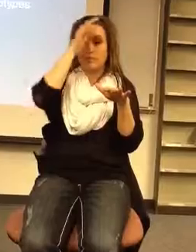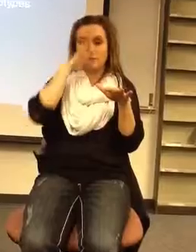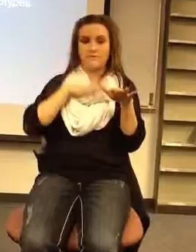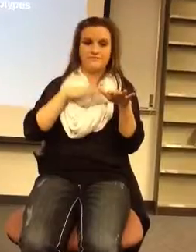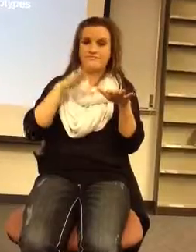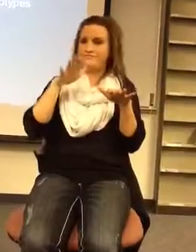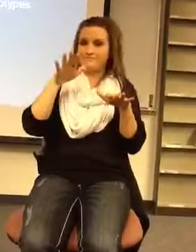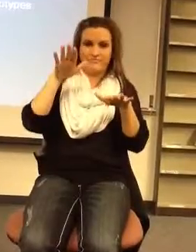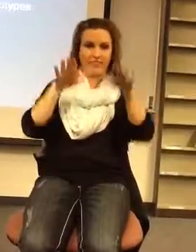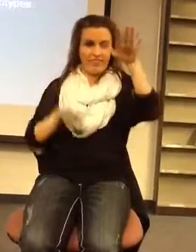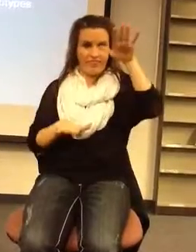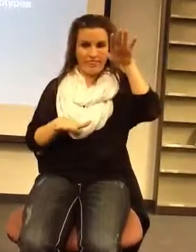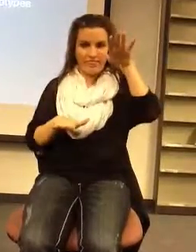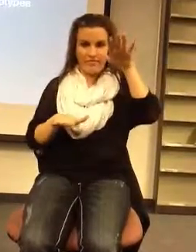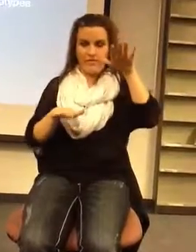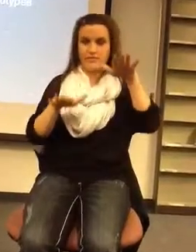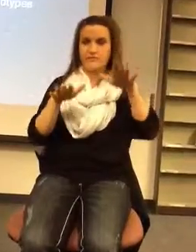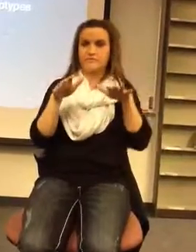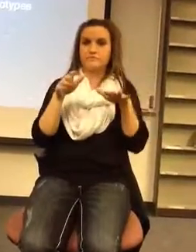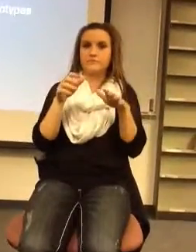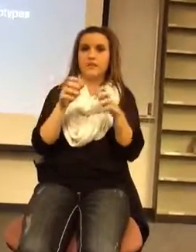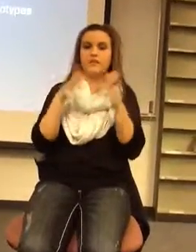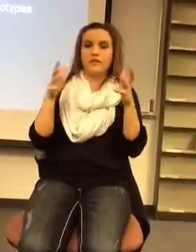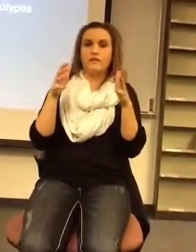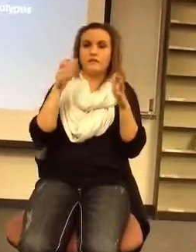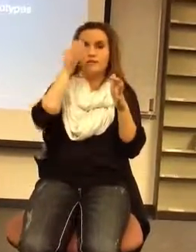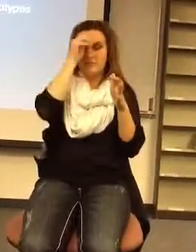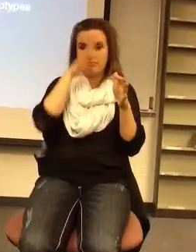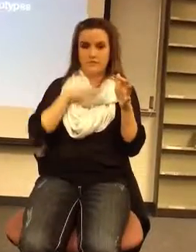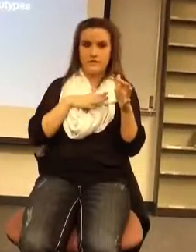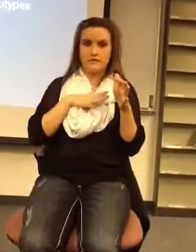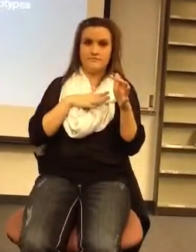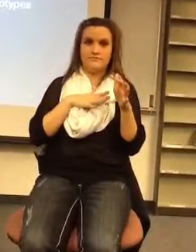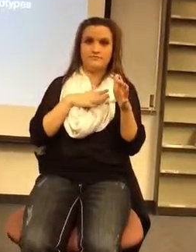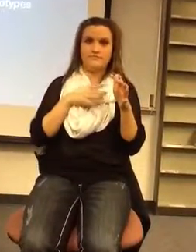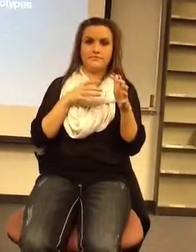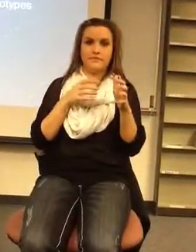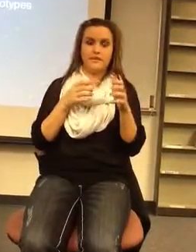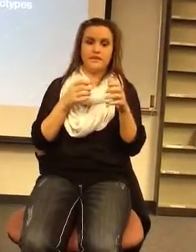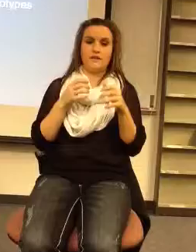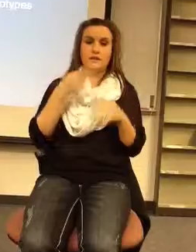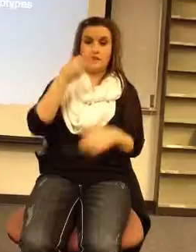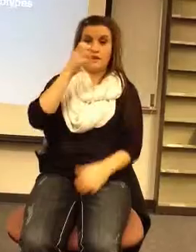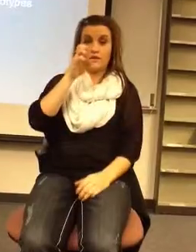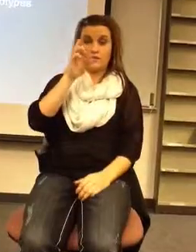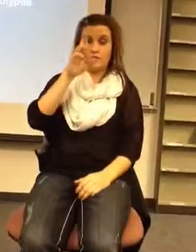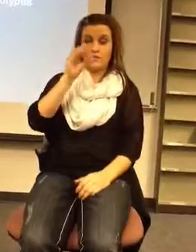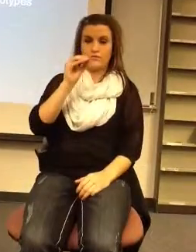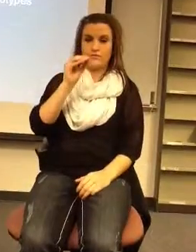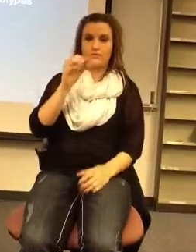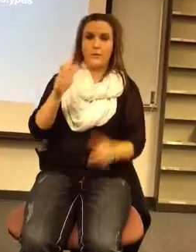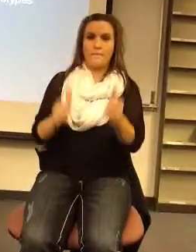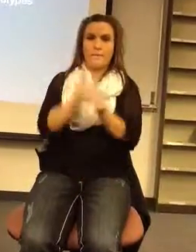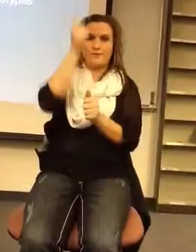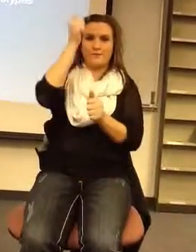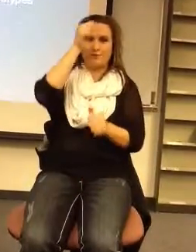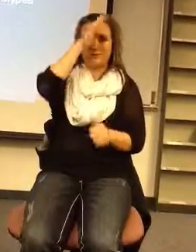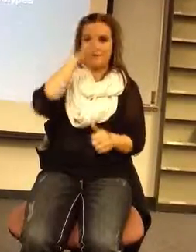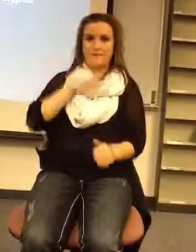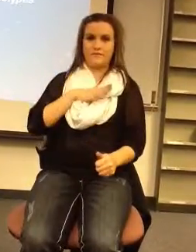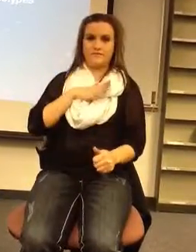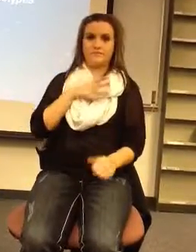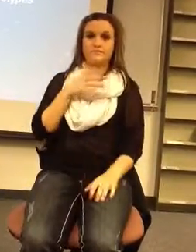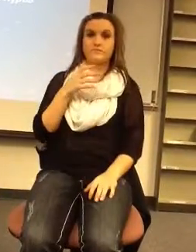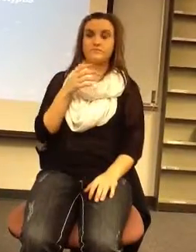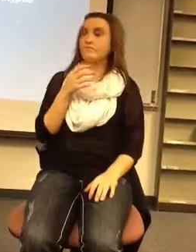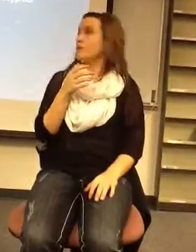have if they're named after a hero, they're named after a male hero. Currently, there are only 3 comic books that are